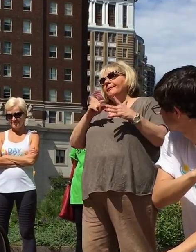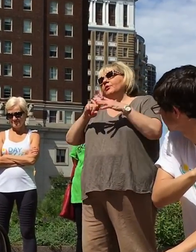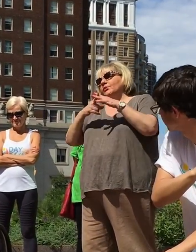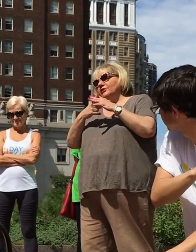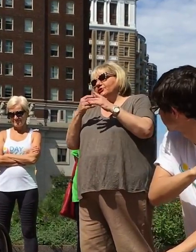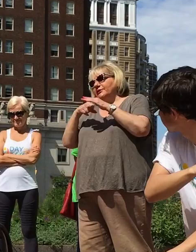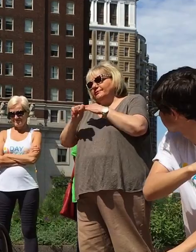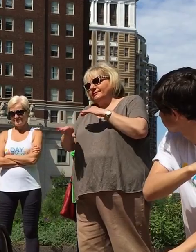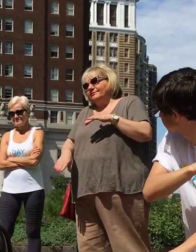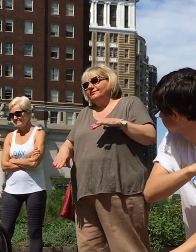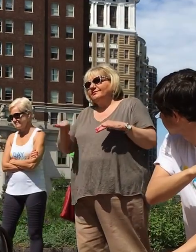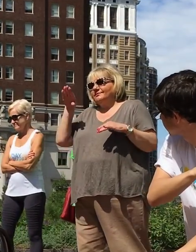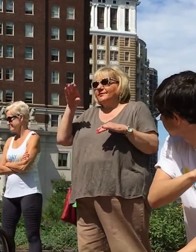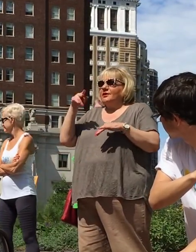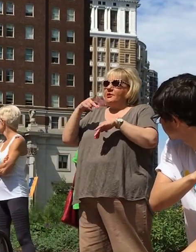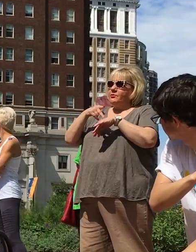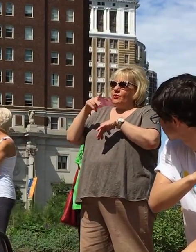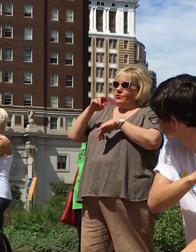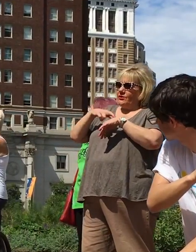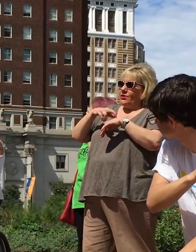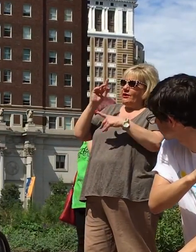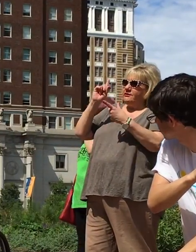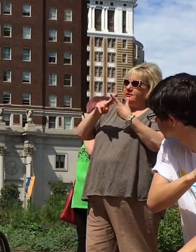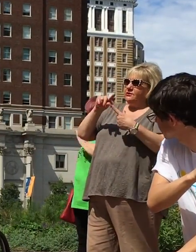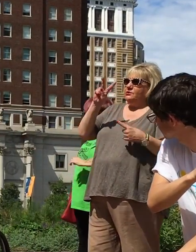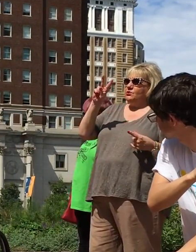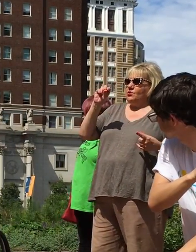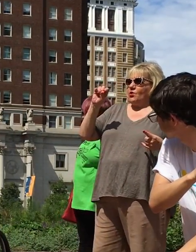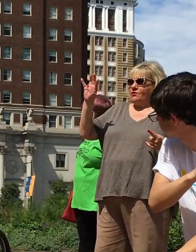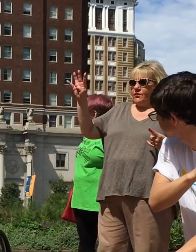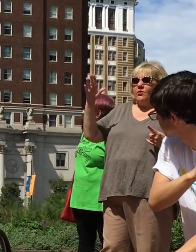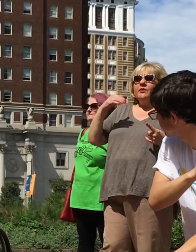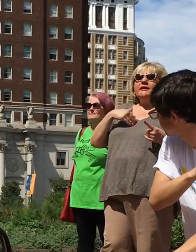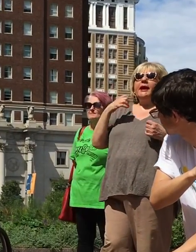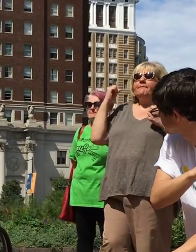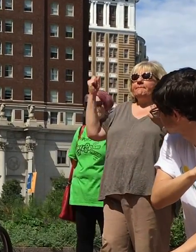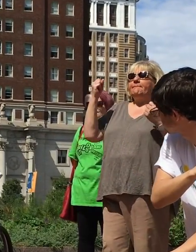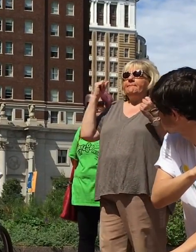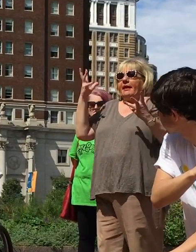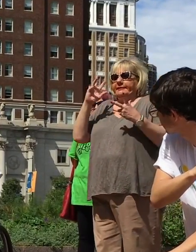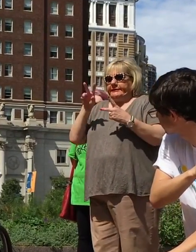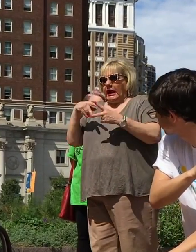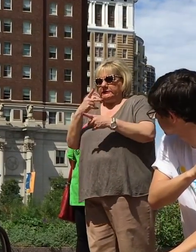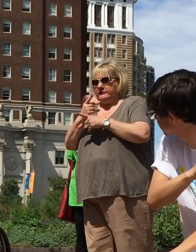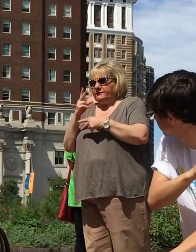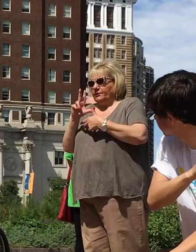Rico. I lived there until 2004 and lived through many counted hurricanes.